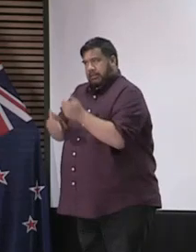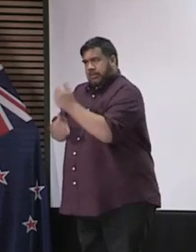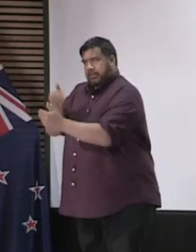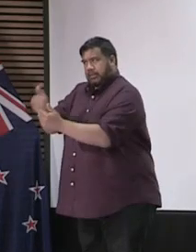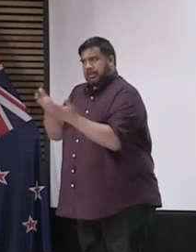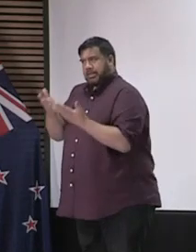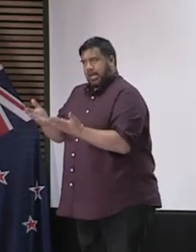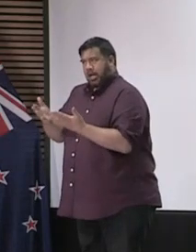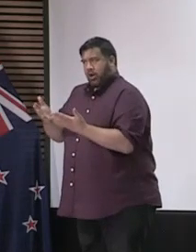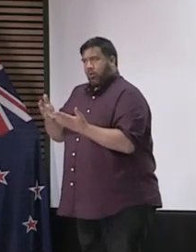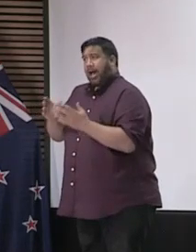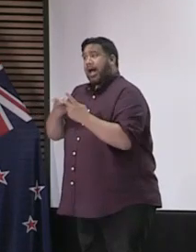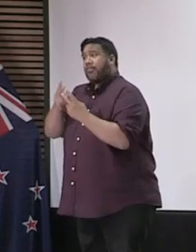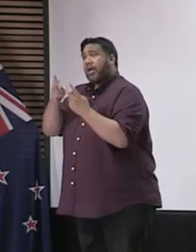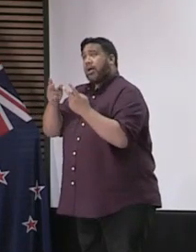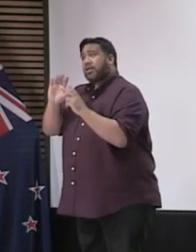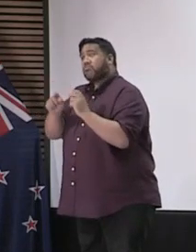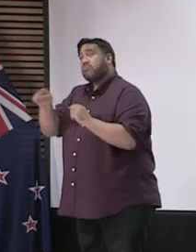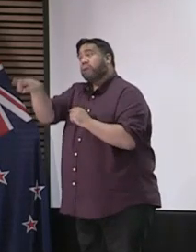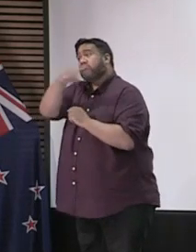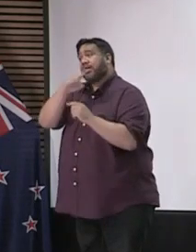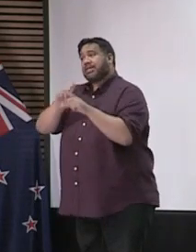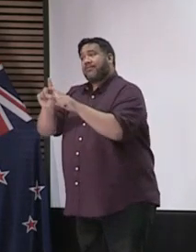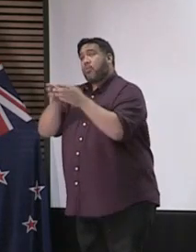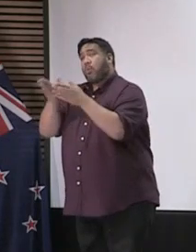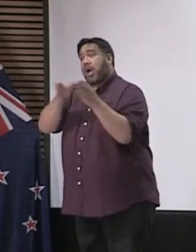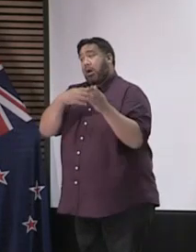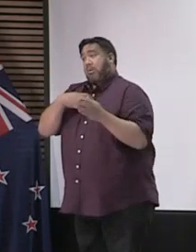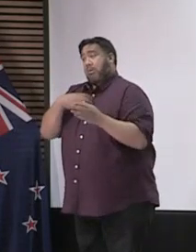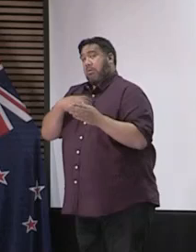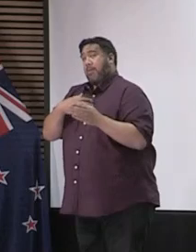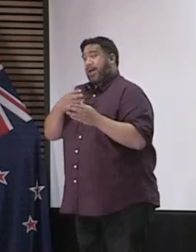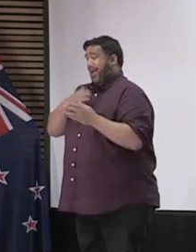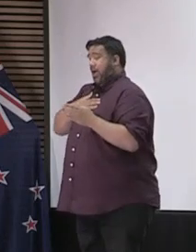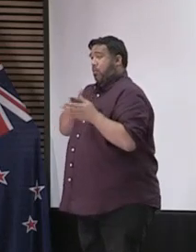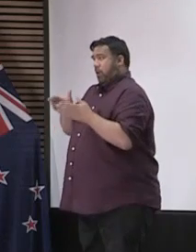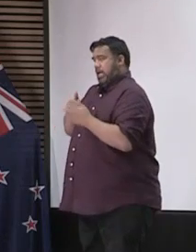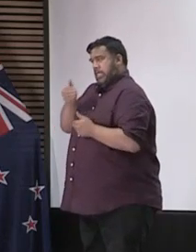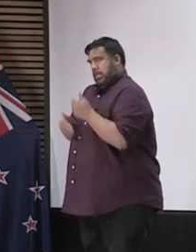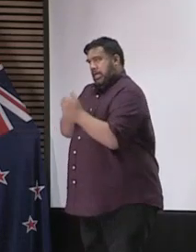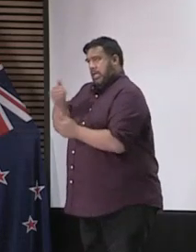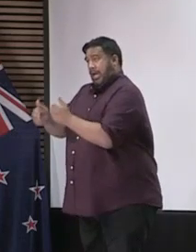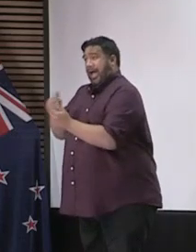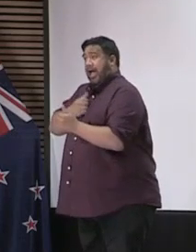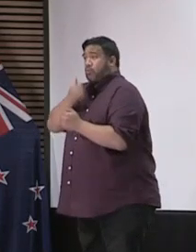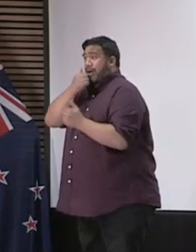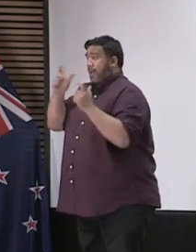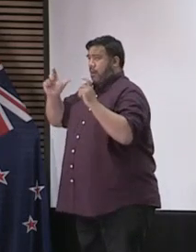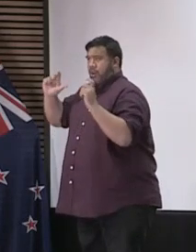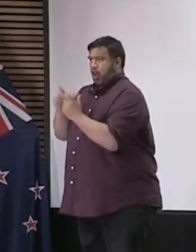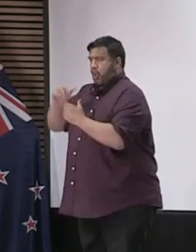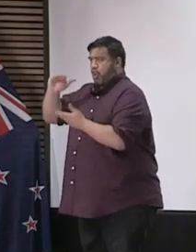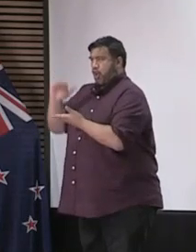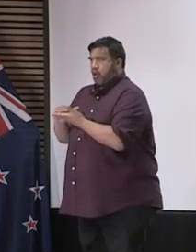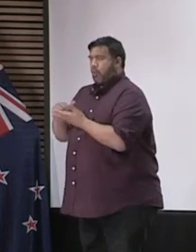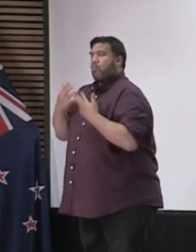to others, and we're seeing results that are different to others. Now, very few countries have got their numbers down as low as we have, so there's few to learn from